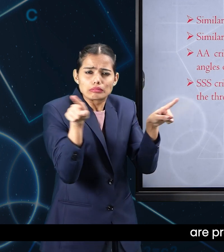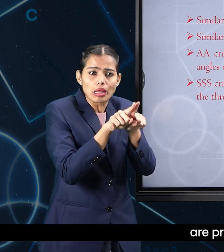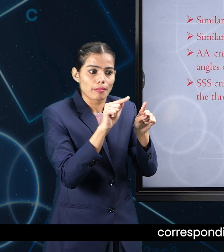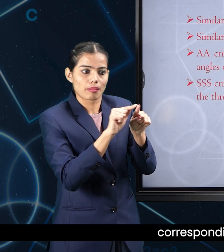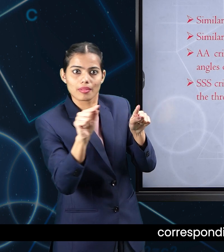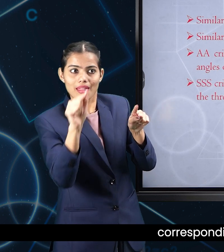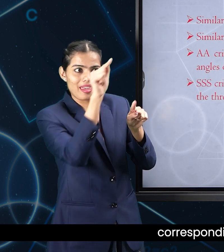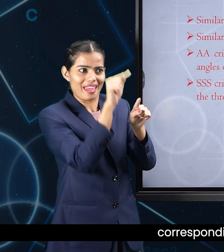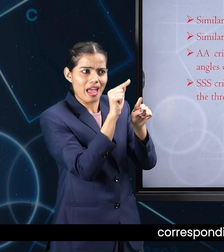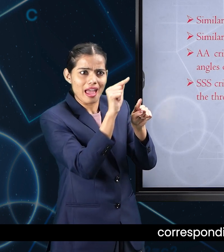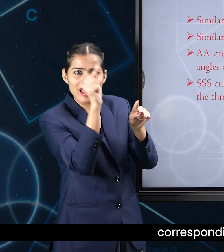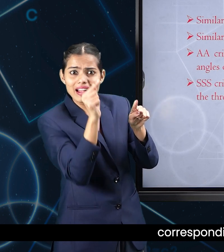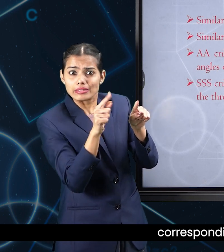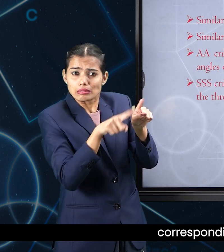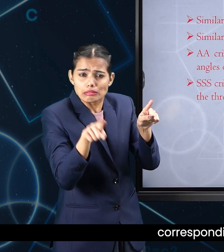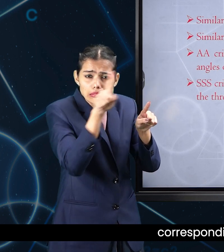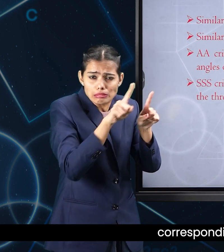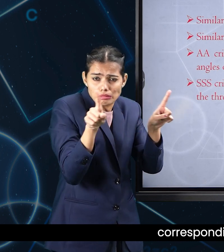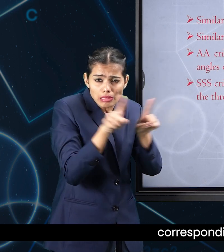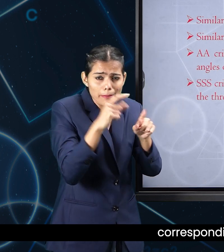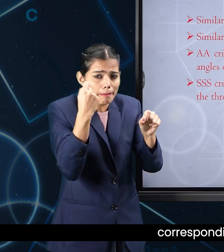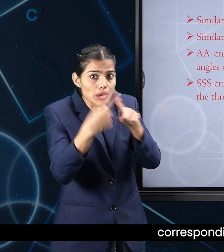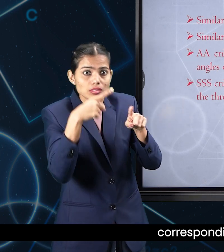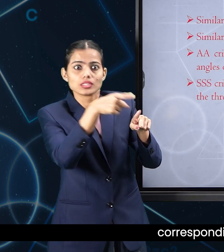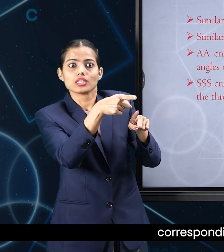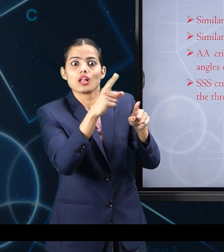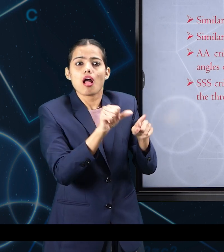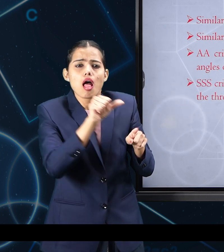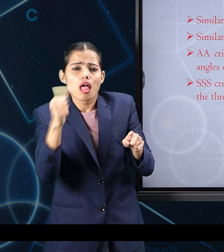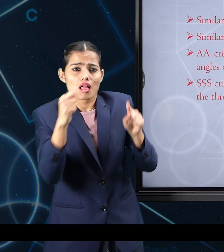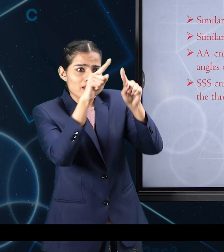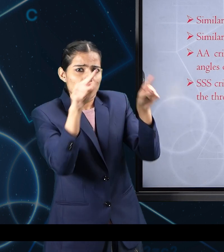three corresponding sides of another triangle, they are similar.